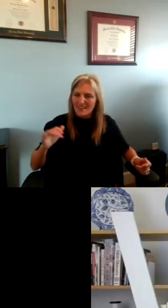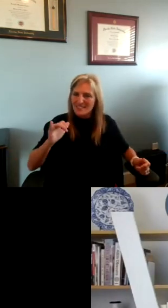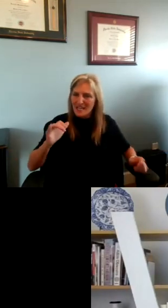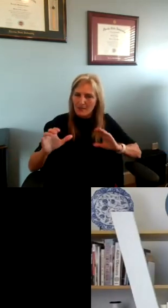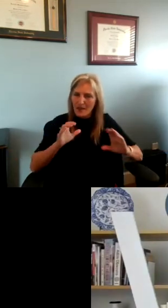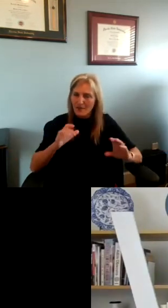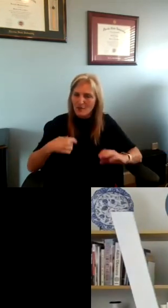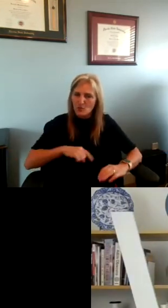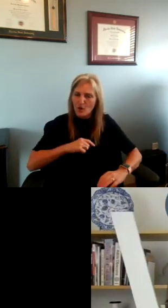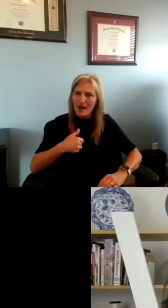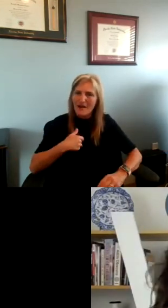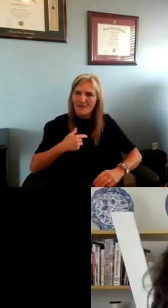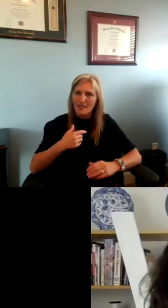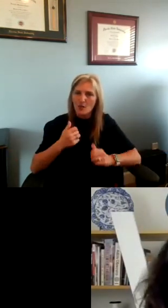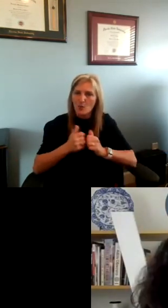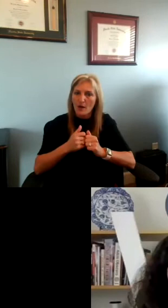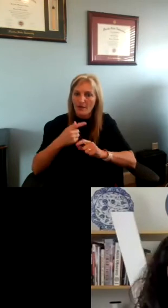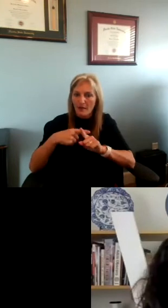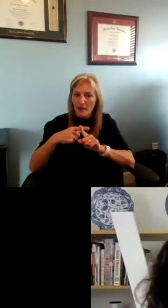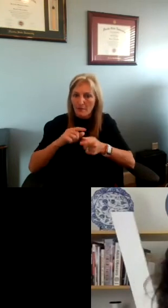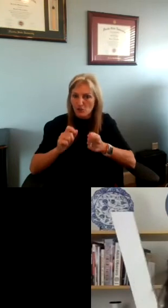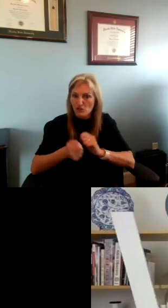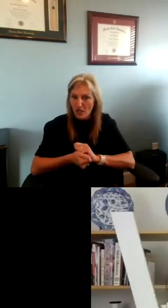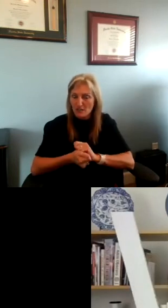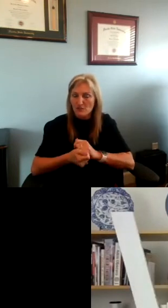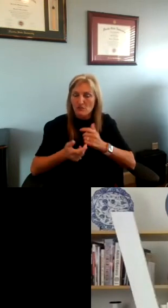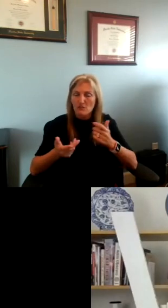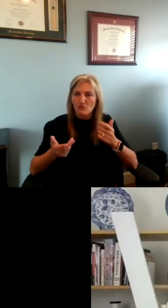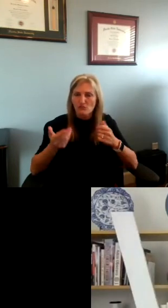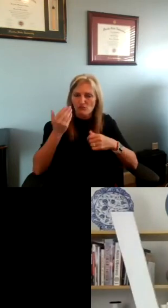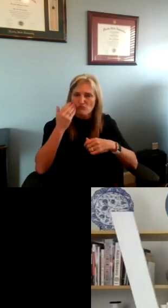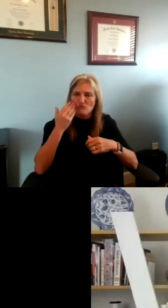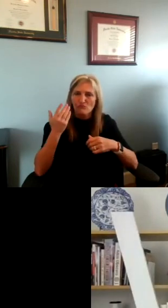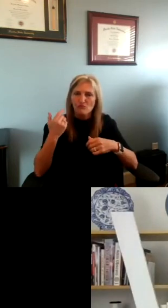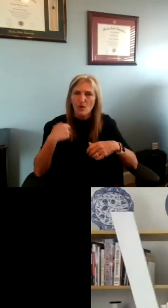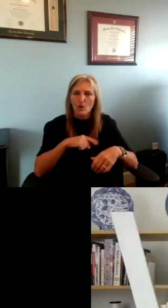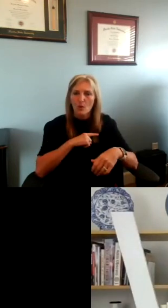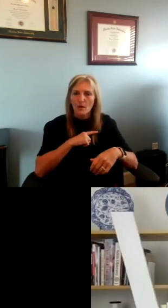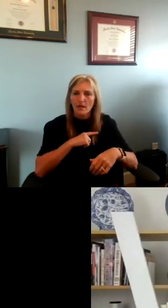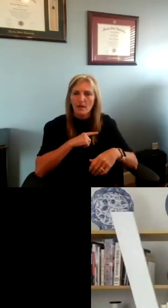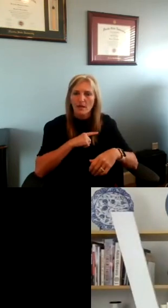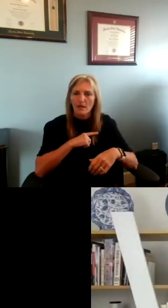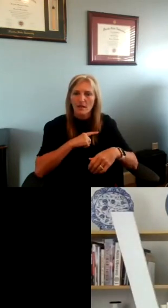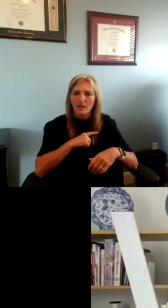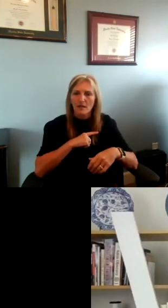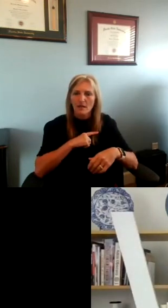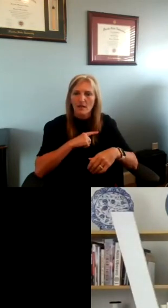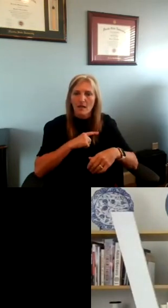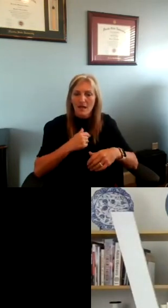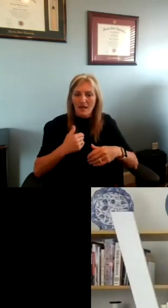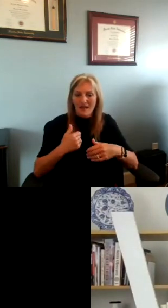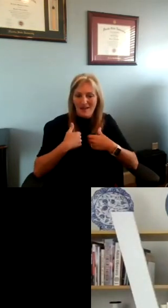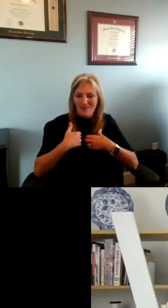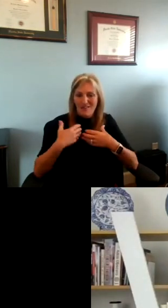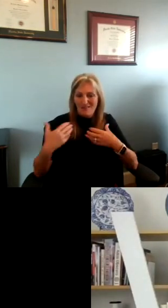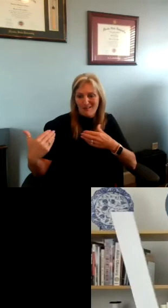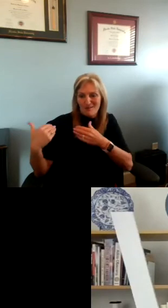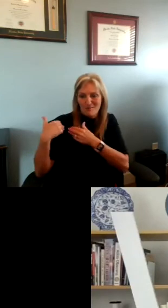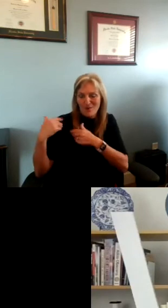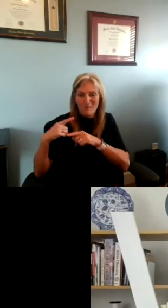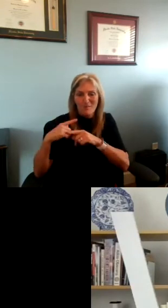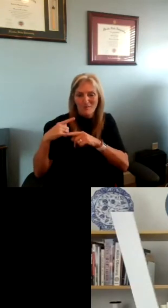climate change, mm-hmm. where, you know, we bear a large share of the burden, but don't want a large share of